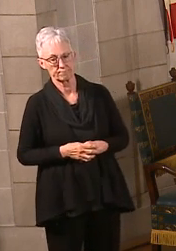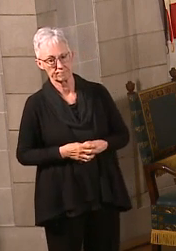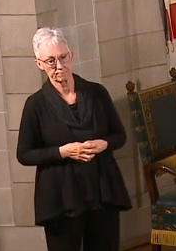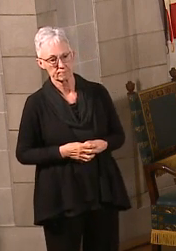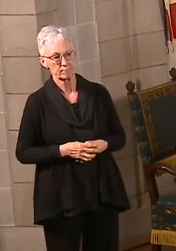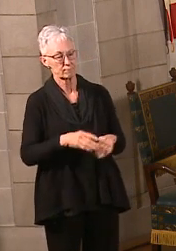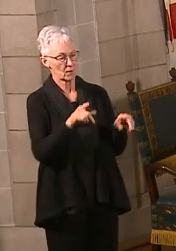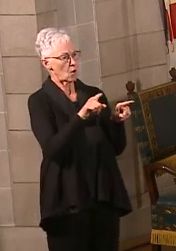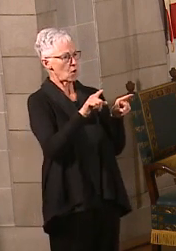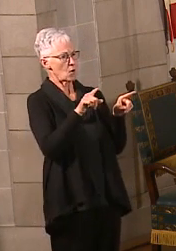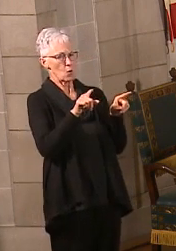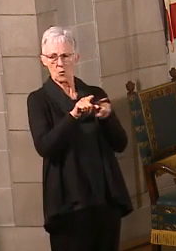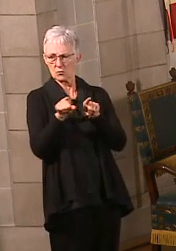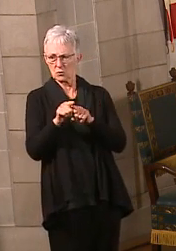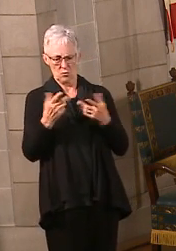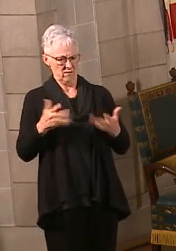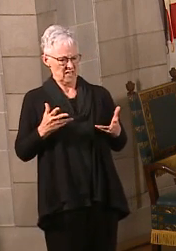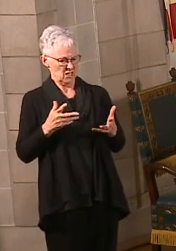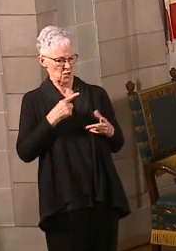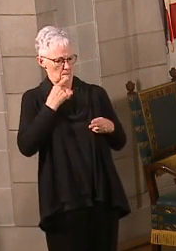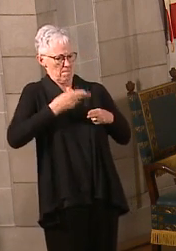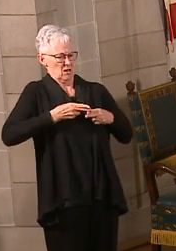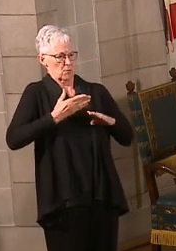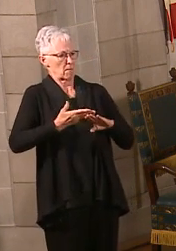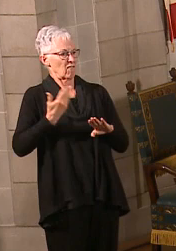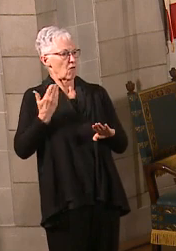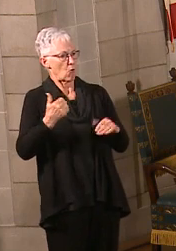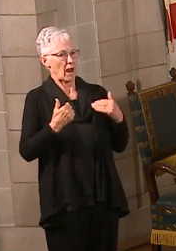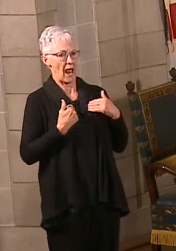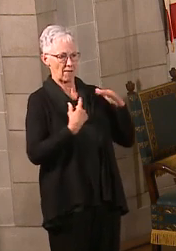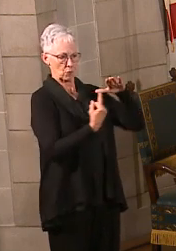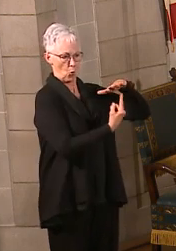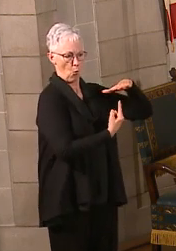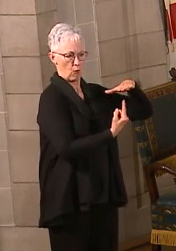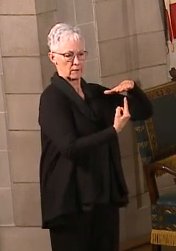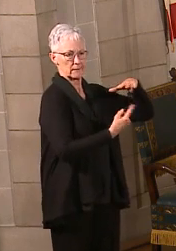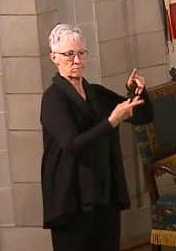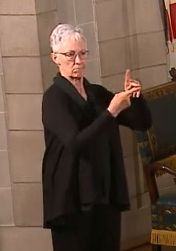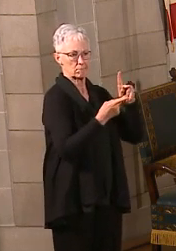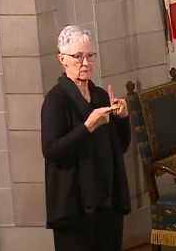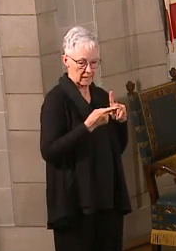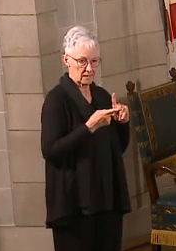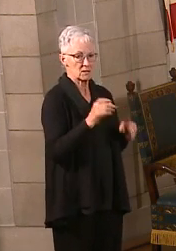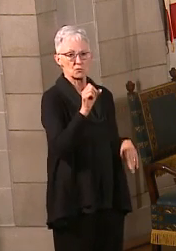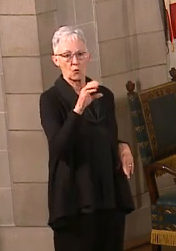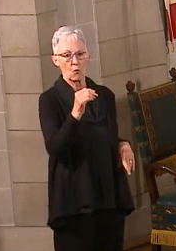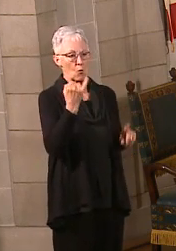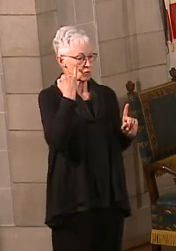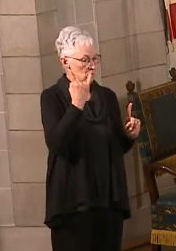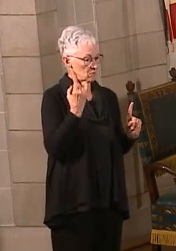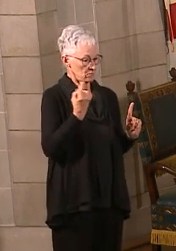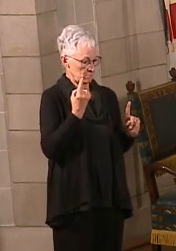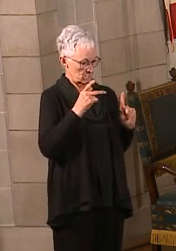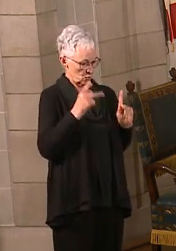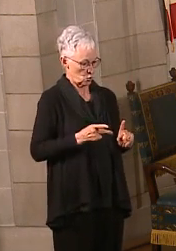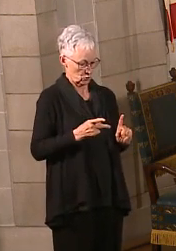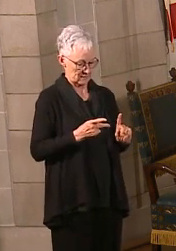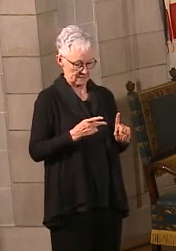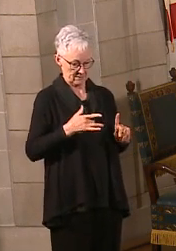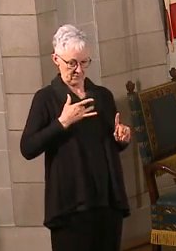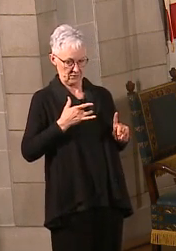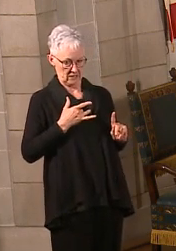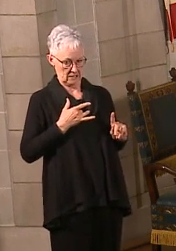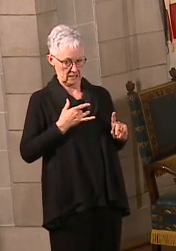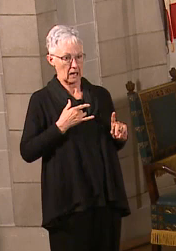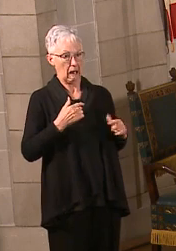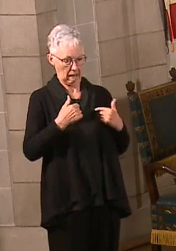spaces for members of the public, for example, who maybe can't go back home because they've got people who are immunosuppressed at home, maybe they've had exposure